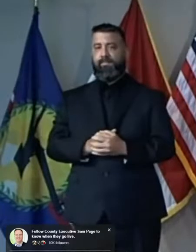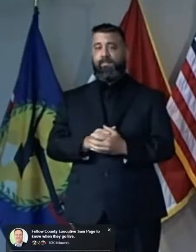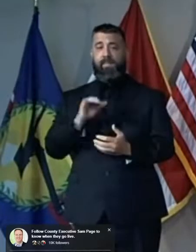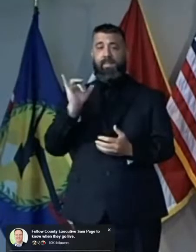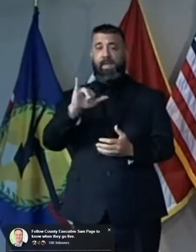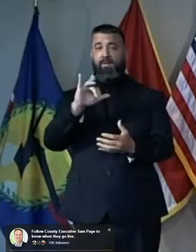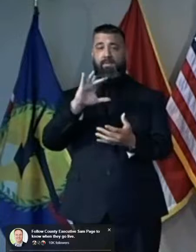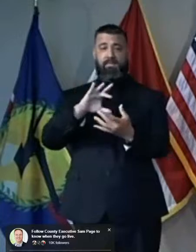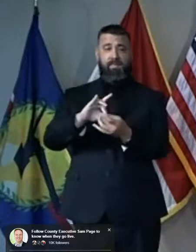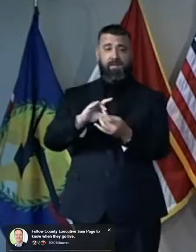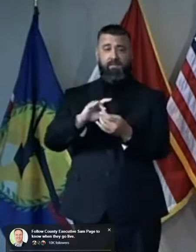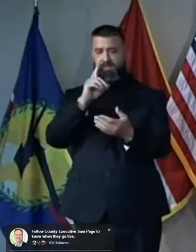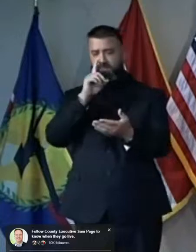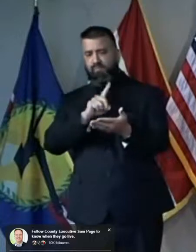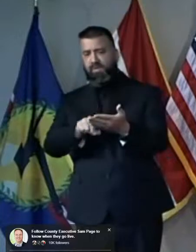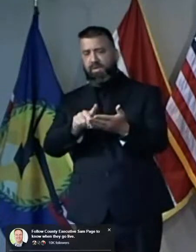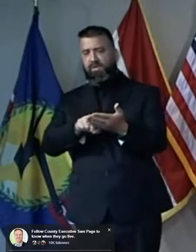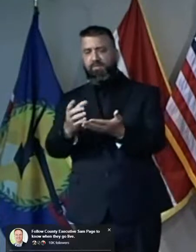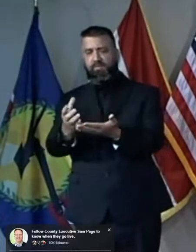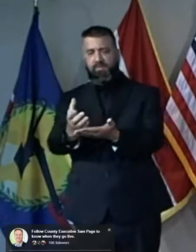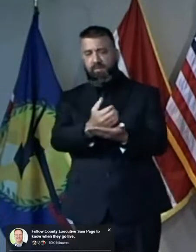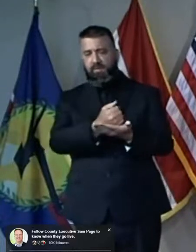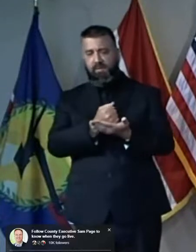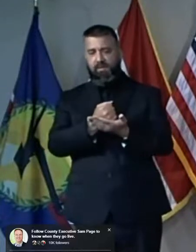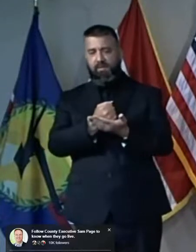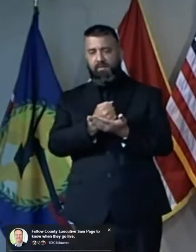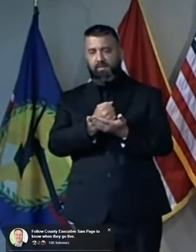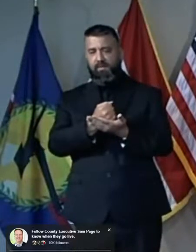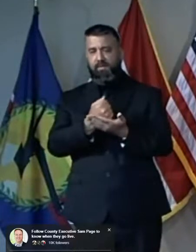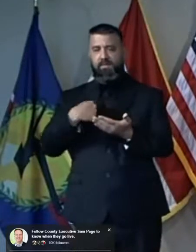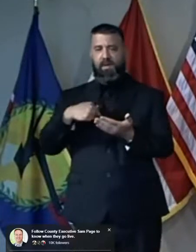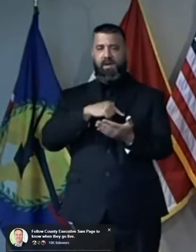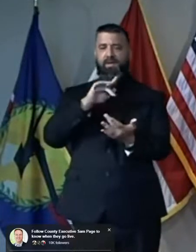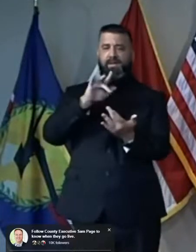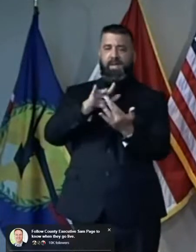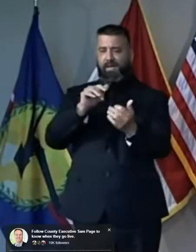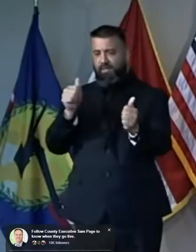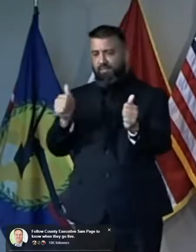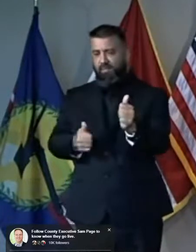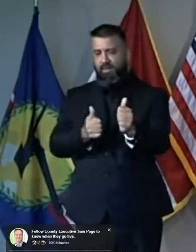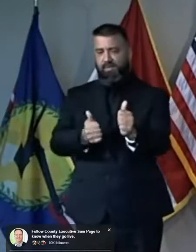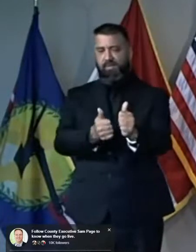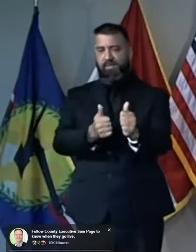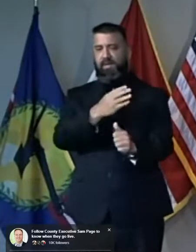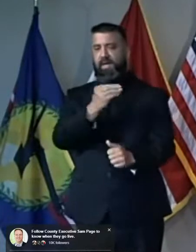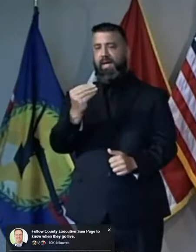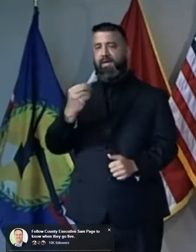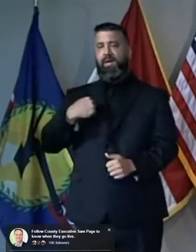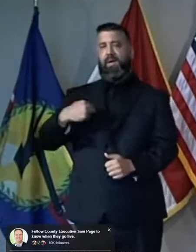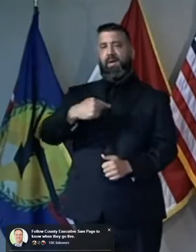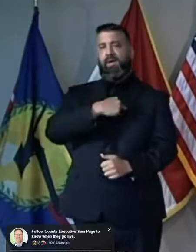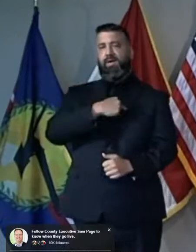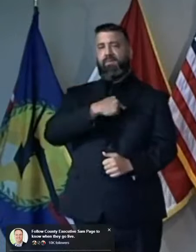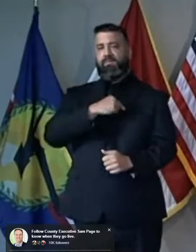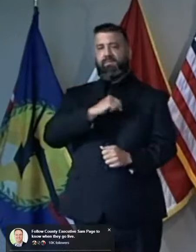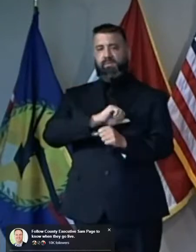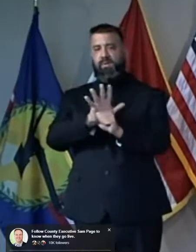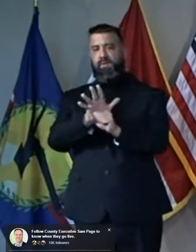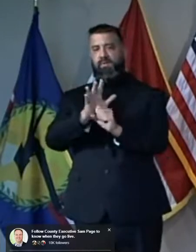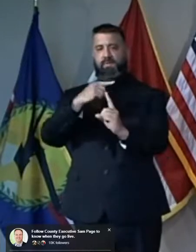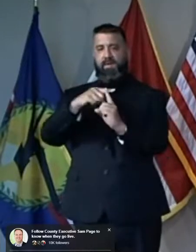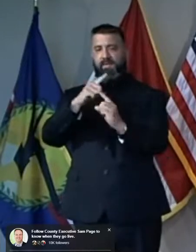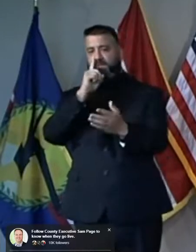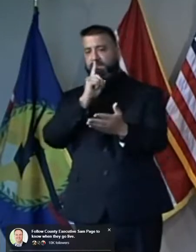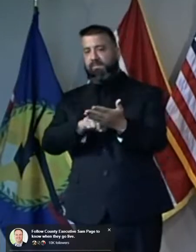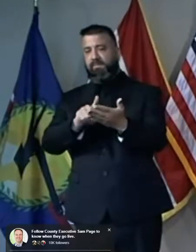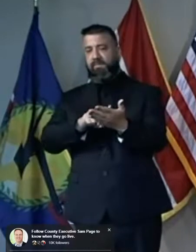based on data that has been collected by our contact tracers and our case investigators,